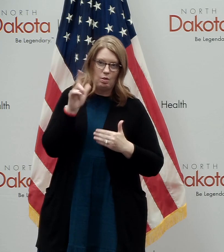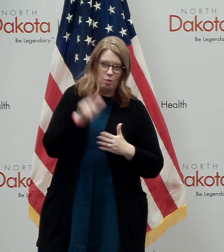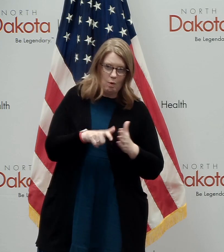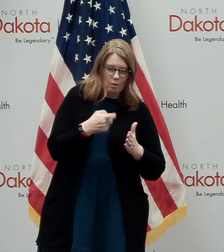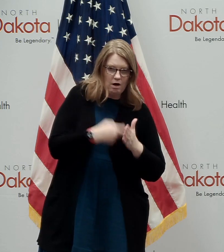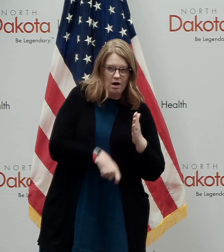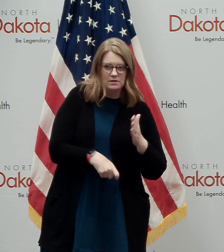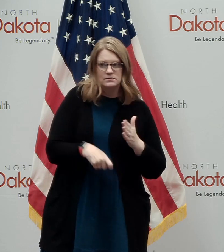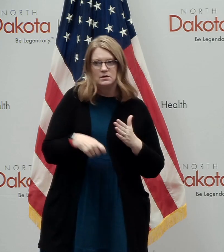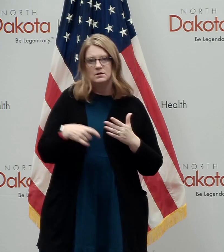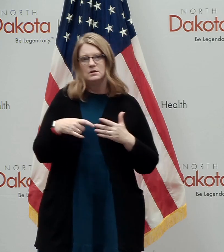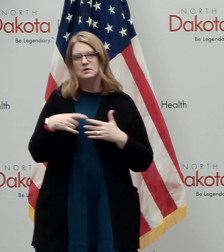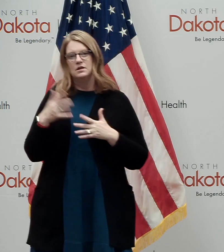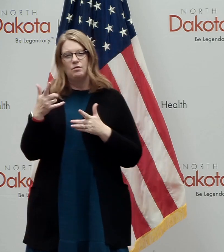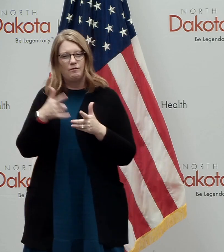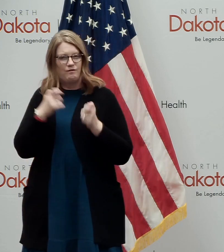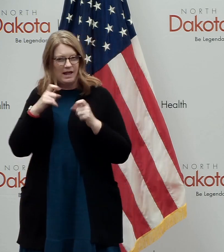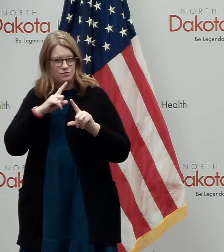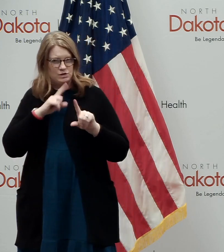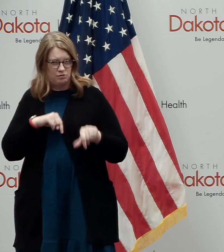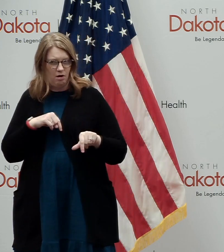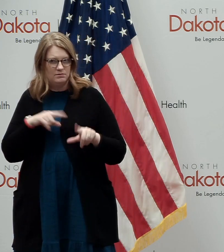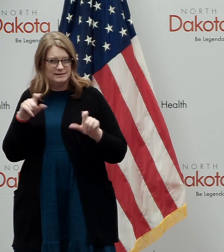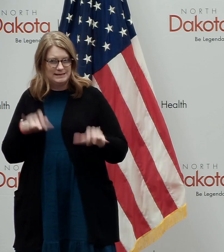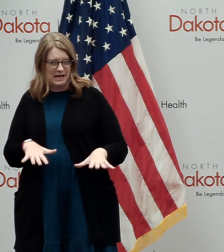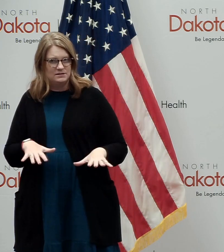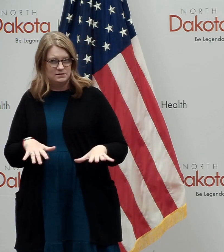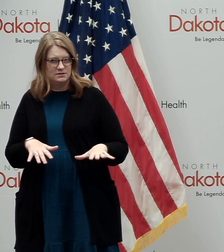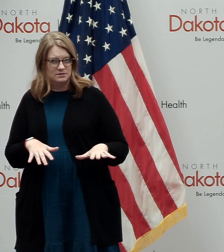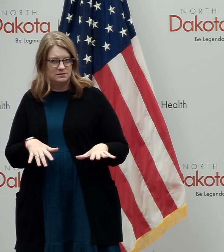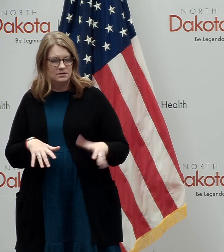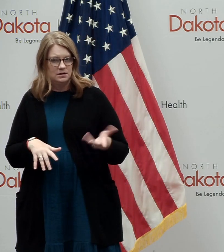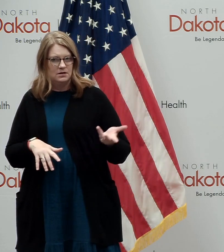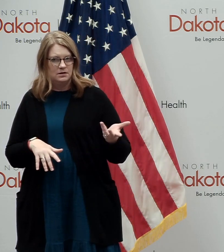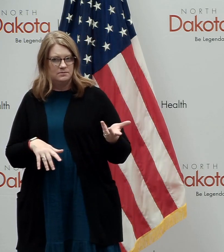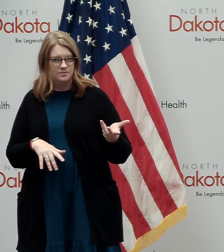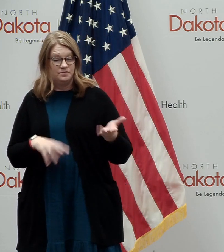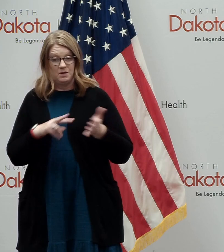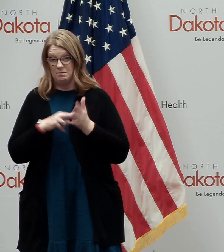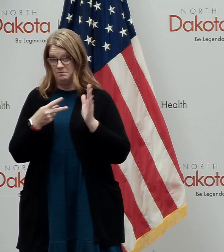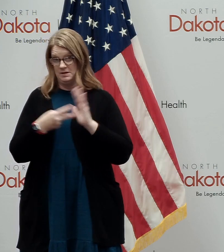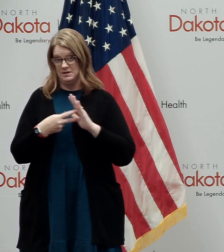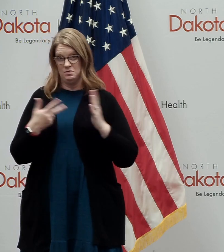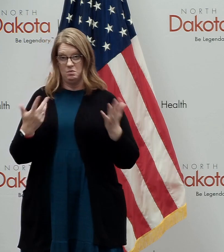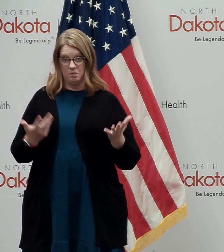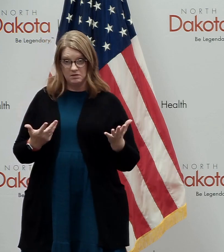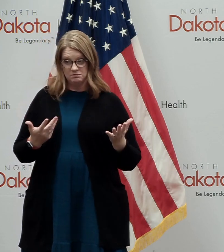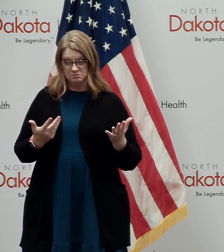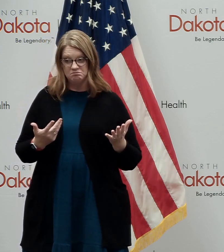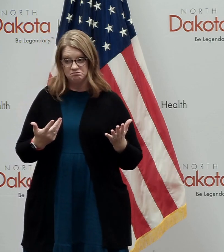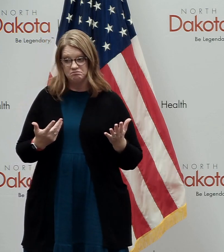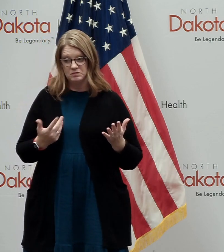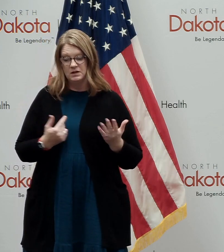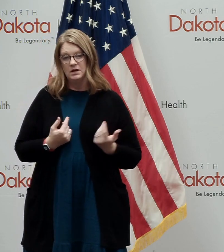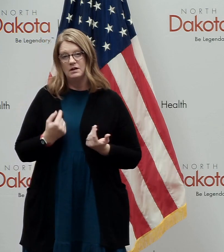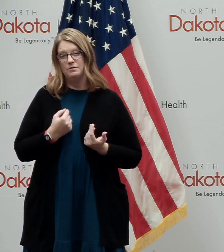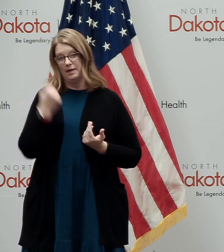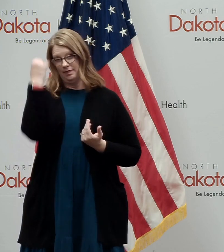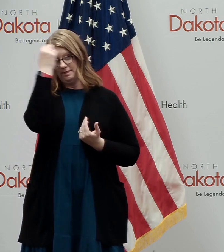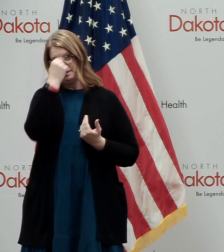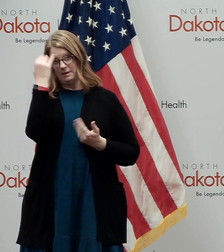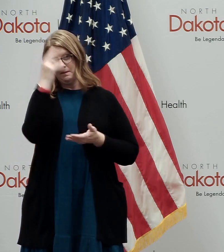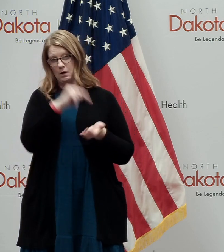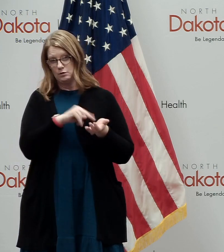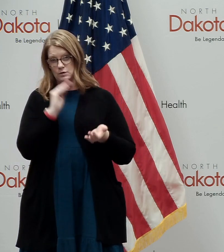high-quality, fast result test is going to allow us to have some new options as we think about long-term